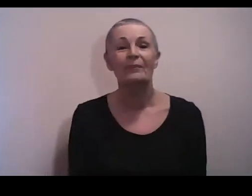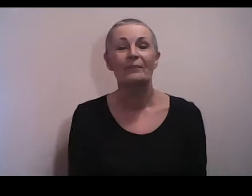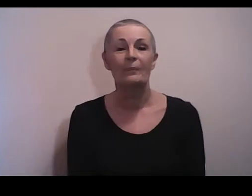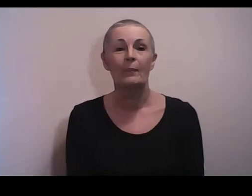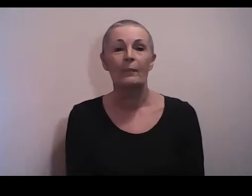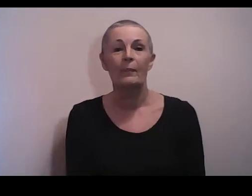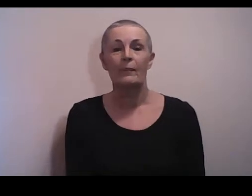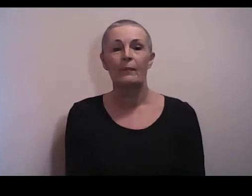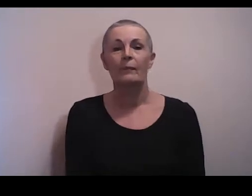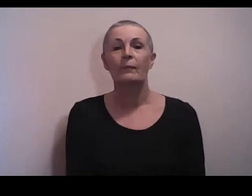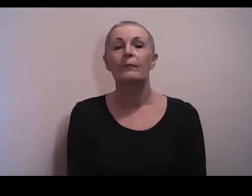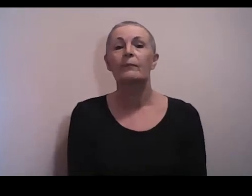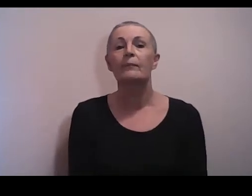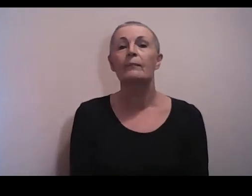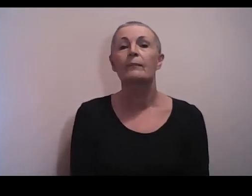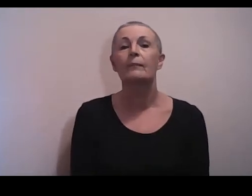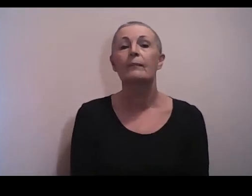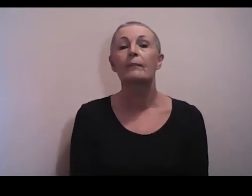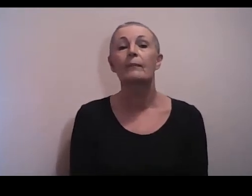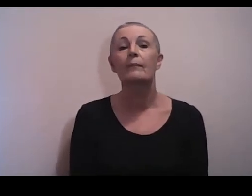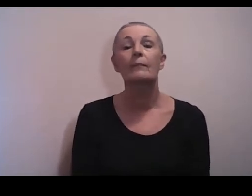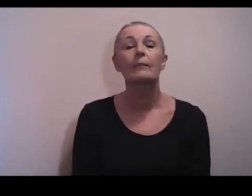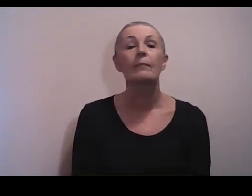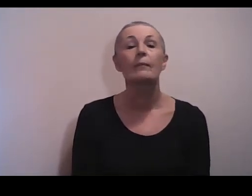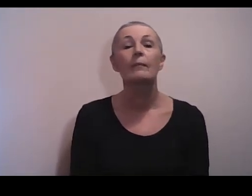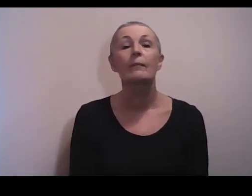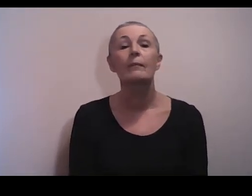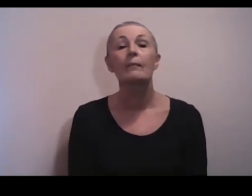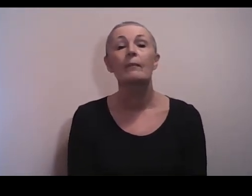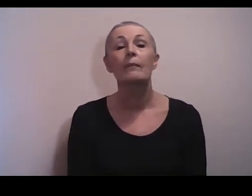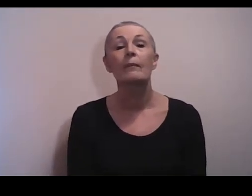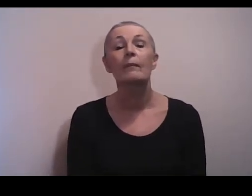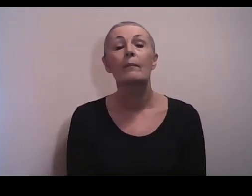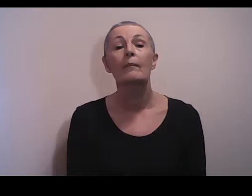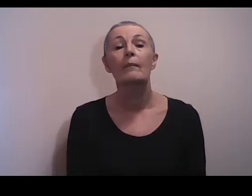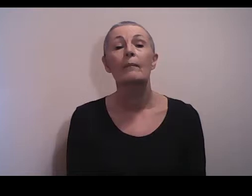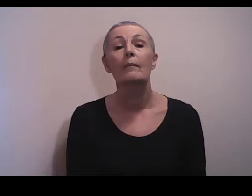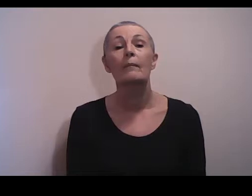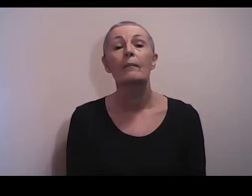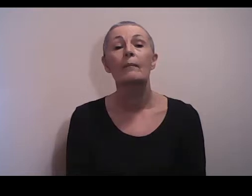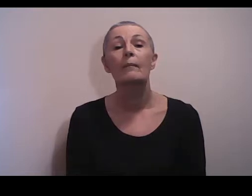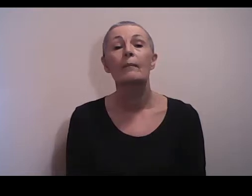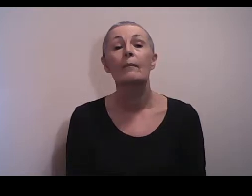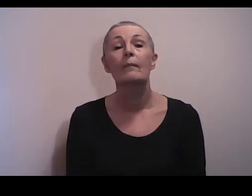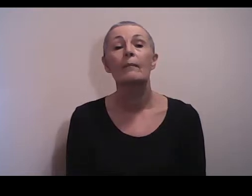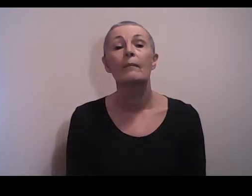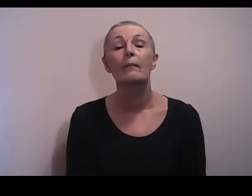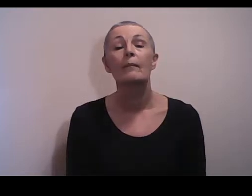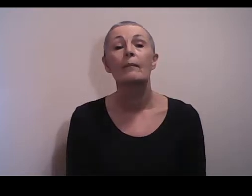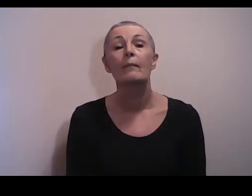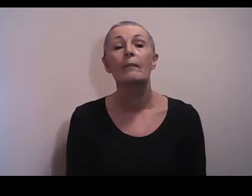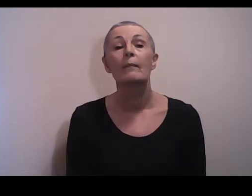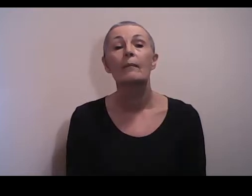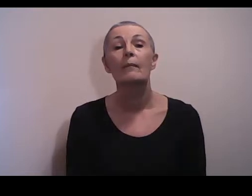and it's like that. So watch this arm. It raises